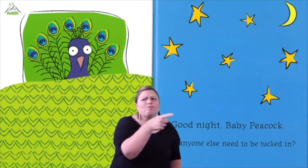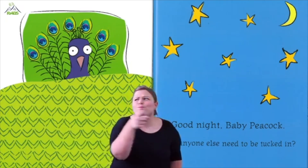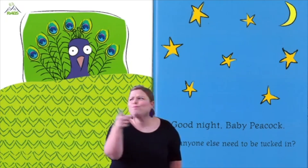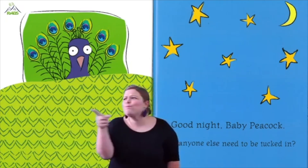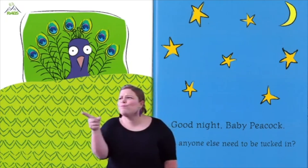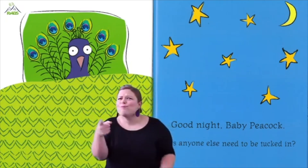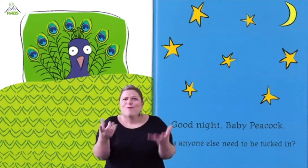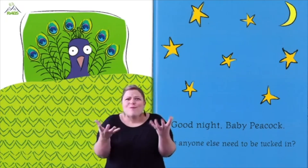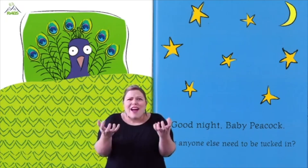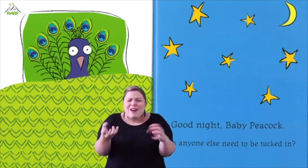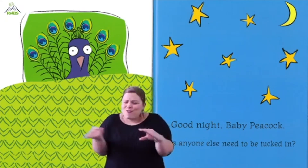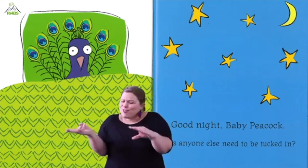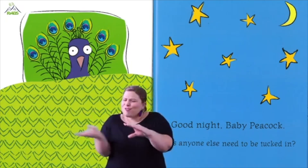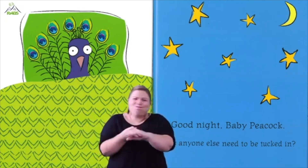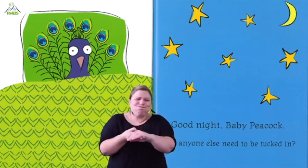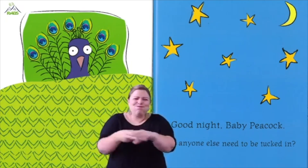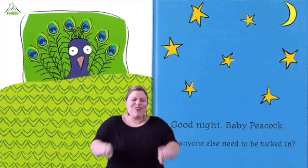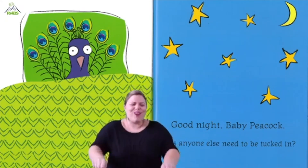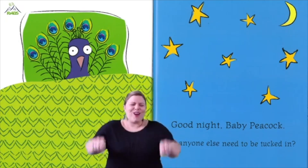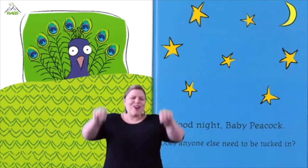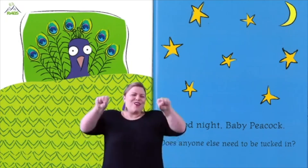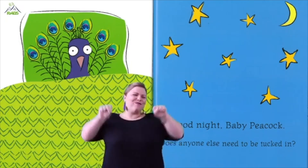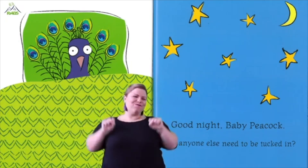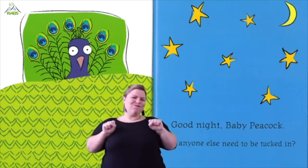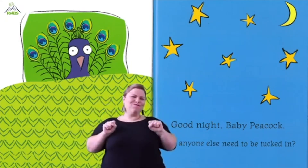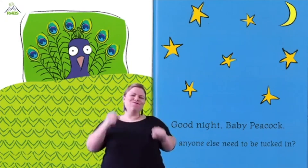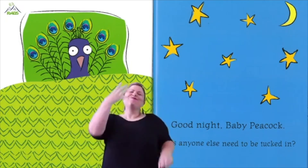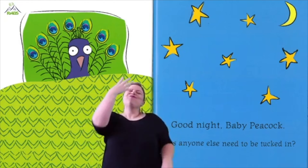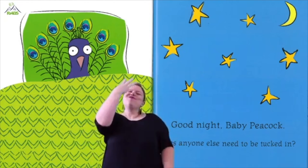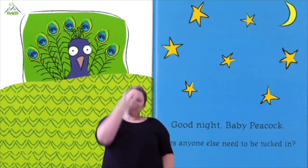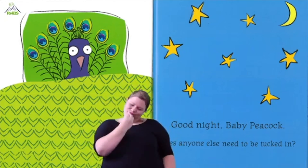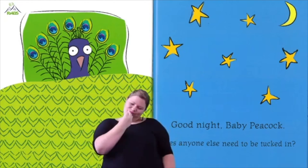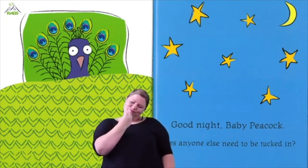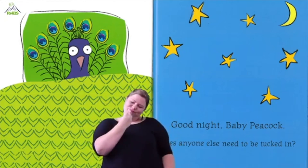Does anyone else need to be tucked in?